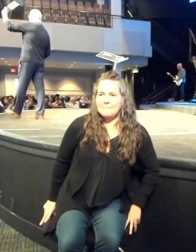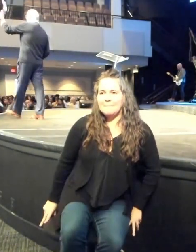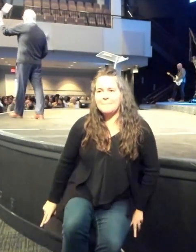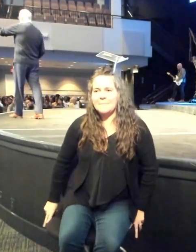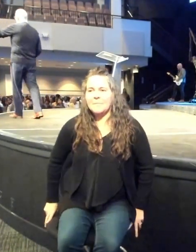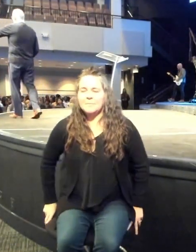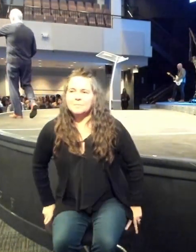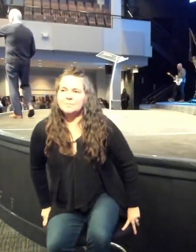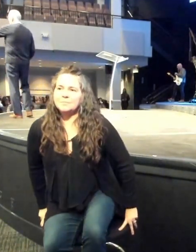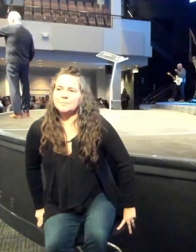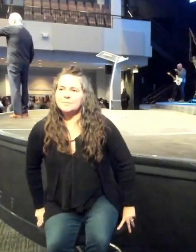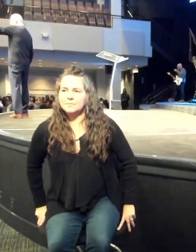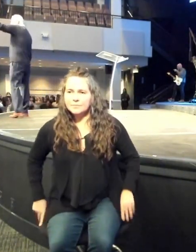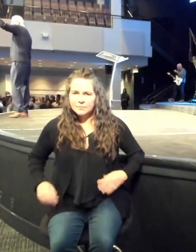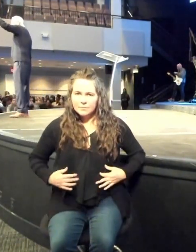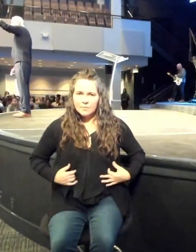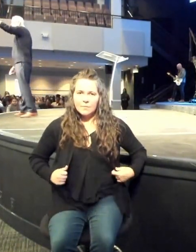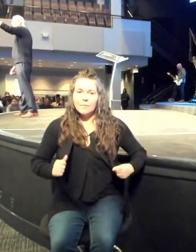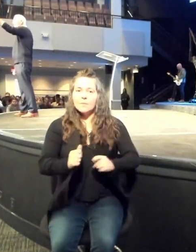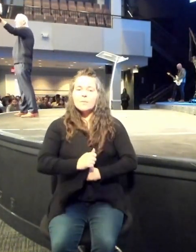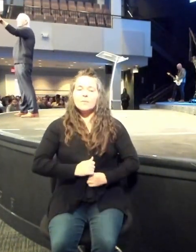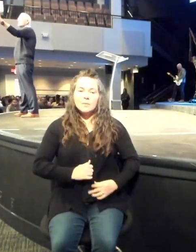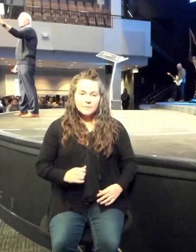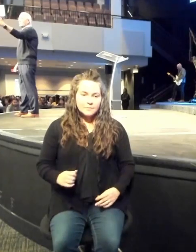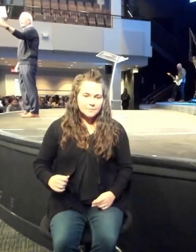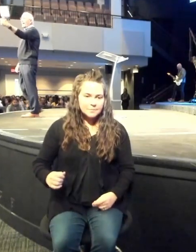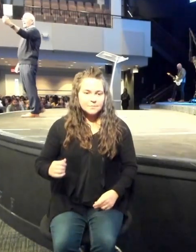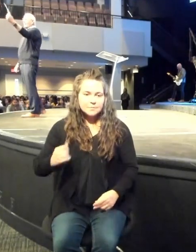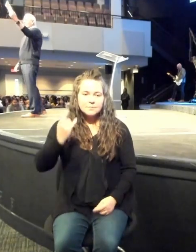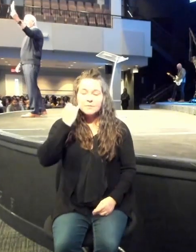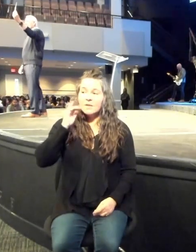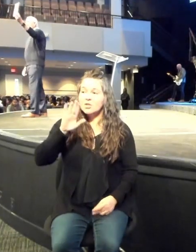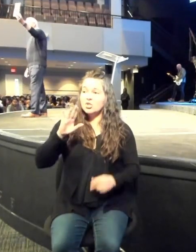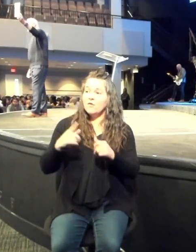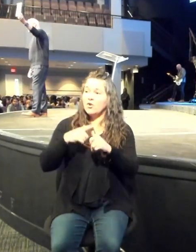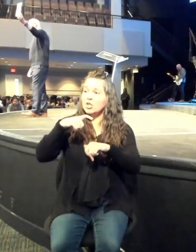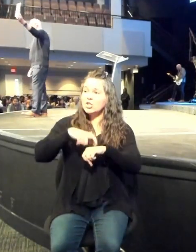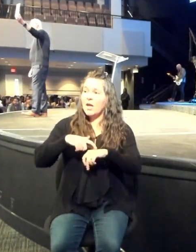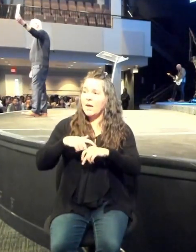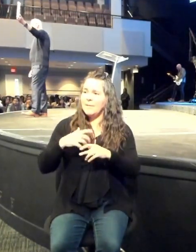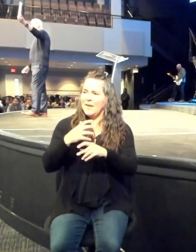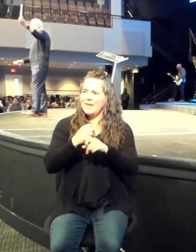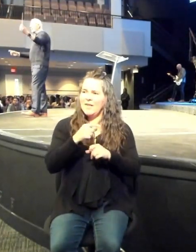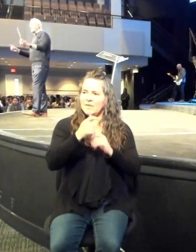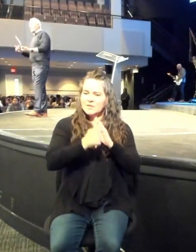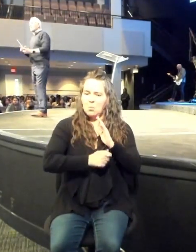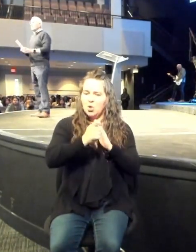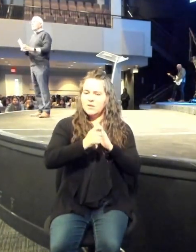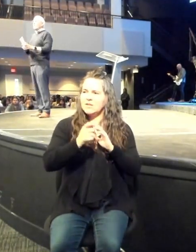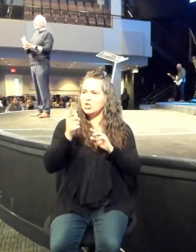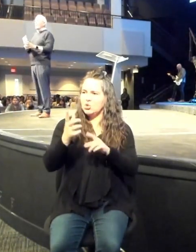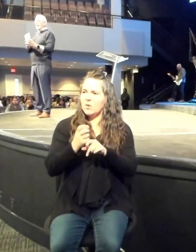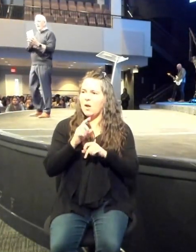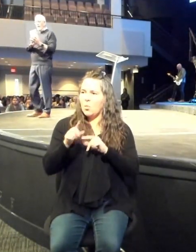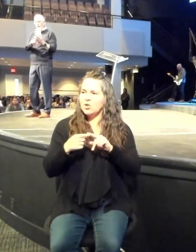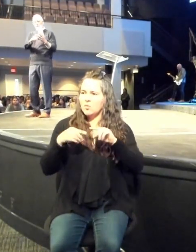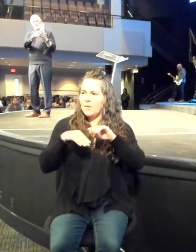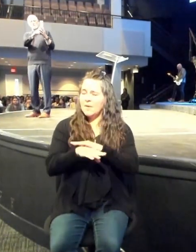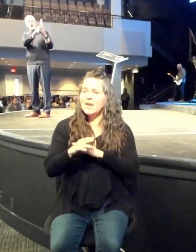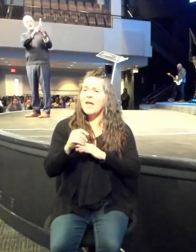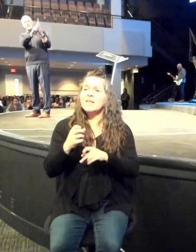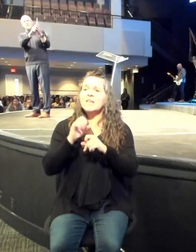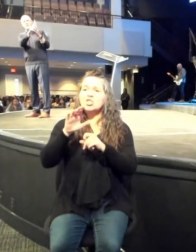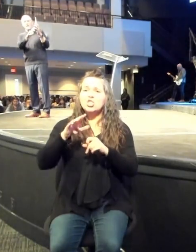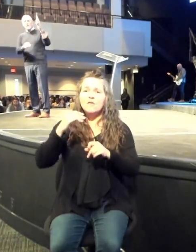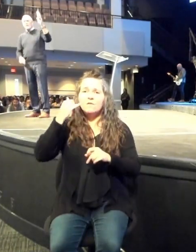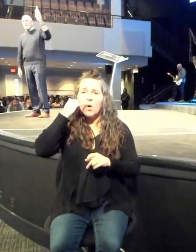If you're with us for the first time today, here's what you want to do. Grab this little bulletin you received on the way in, and if you'll get your phone out right now and